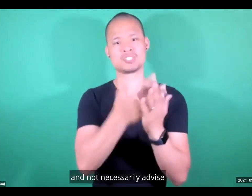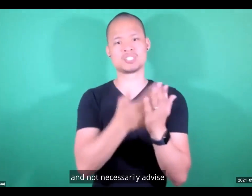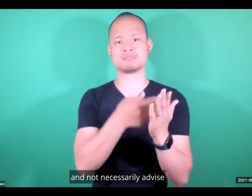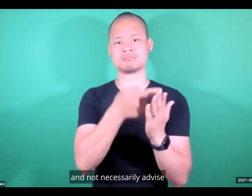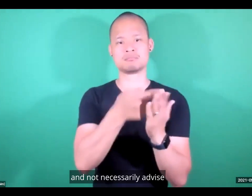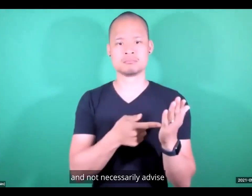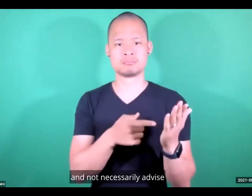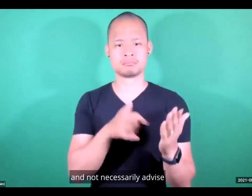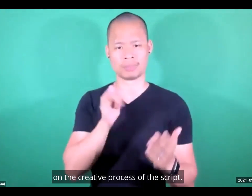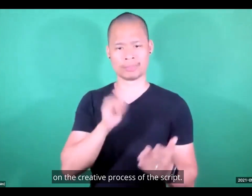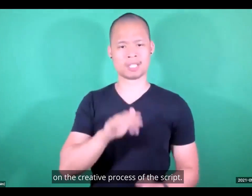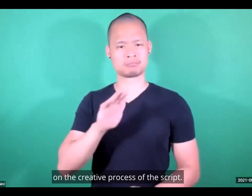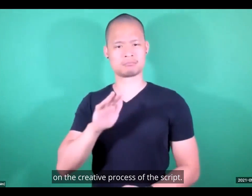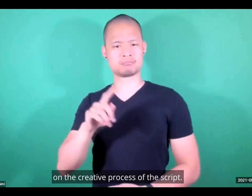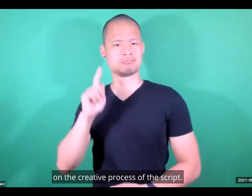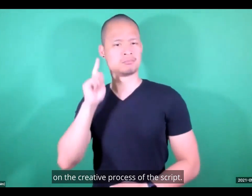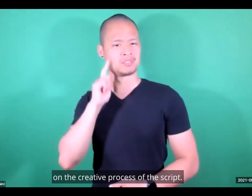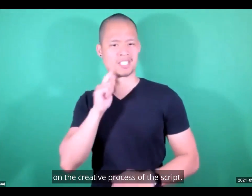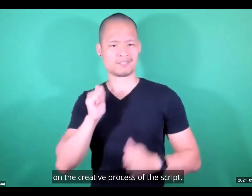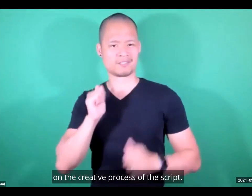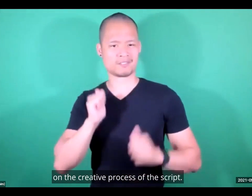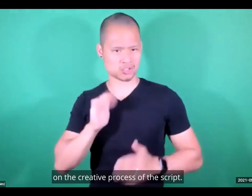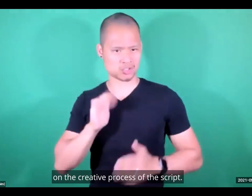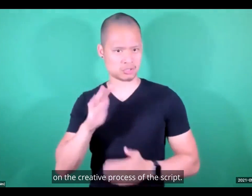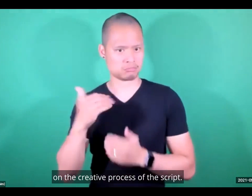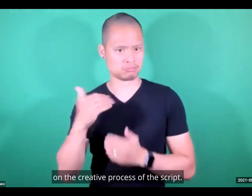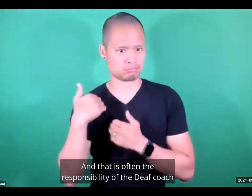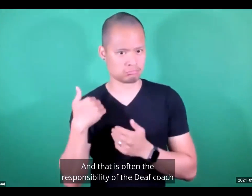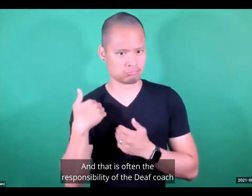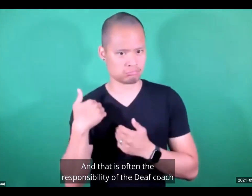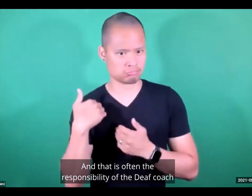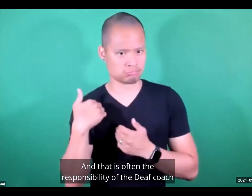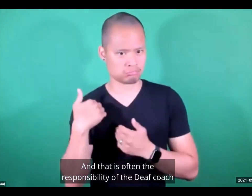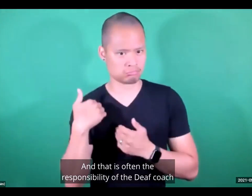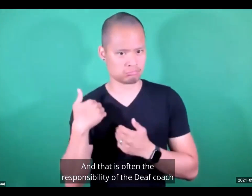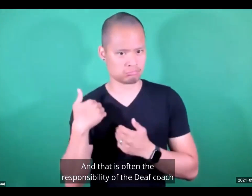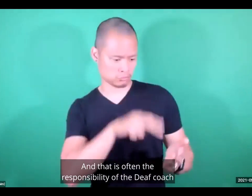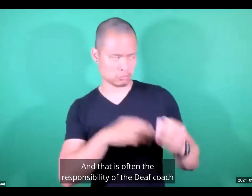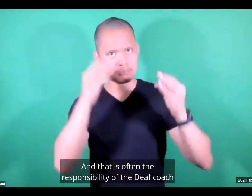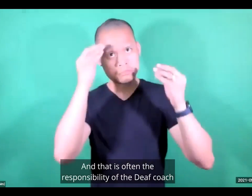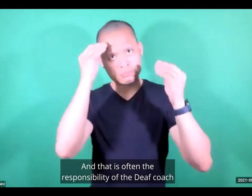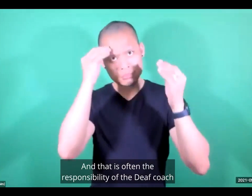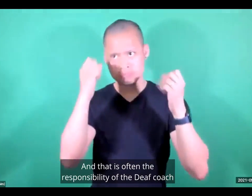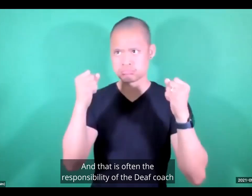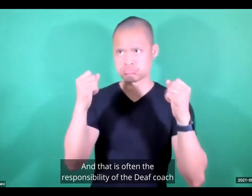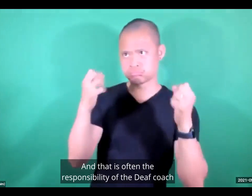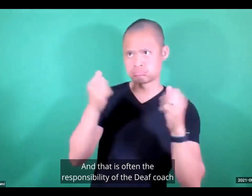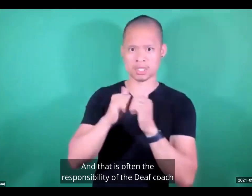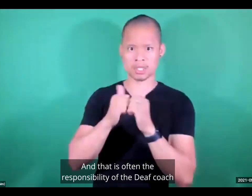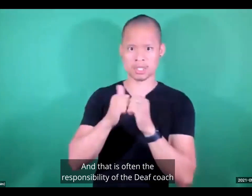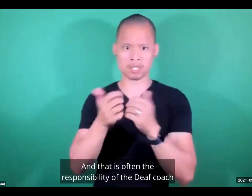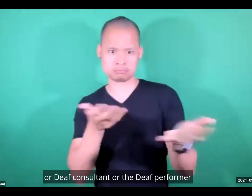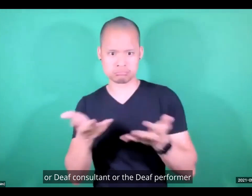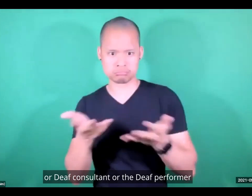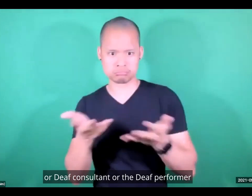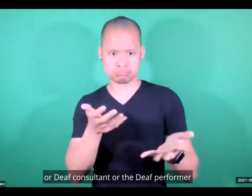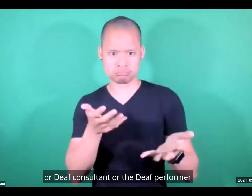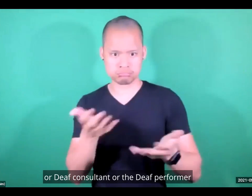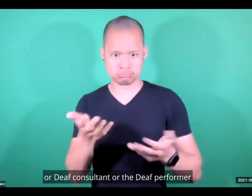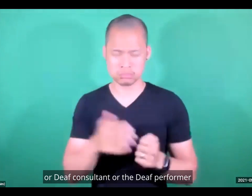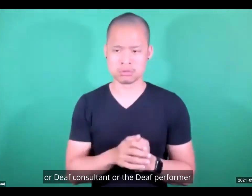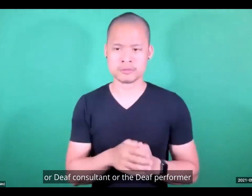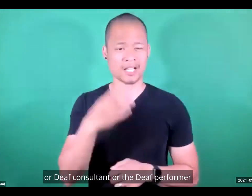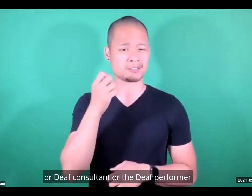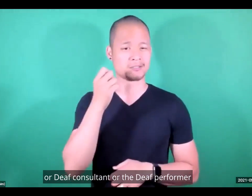And not necessarily advise on the creative process of the script. And that is often the responsibility of the deaf coach or deaf